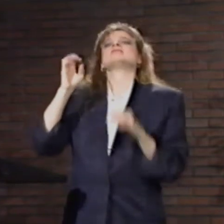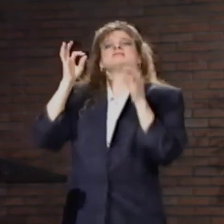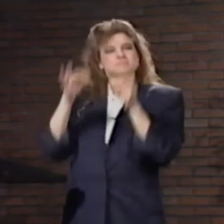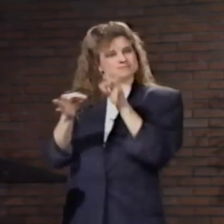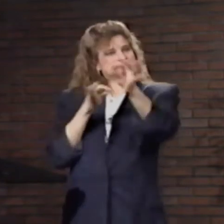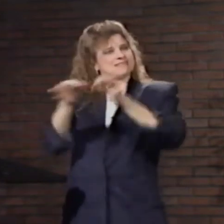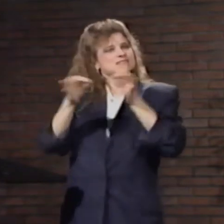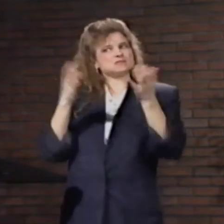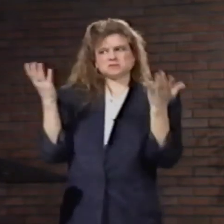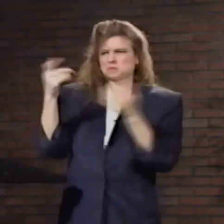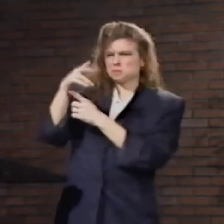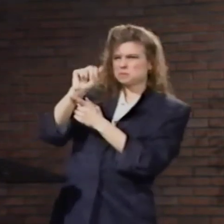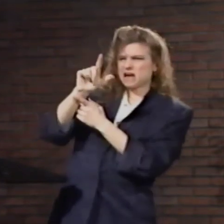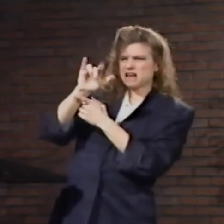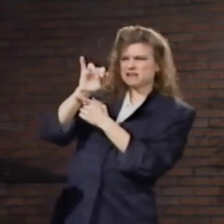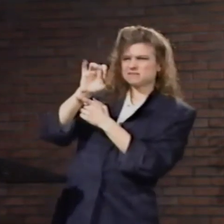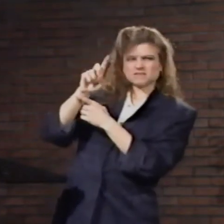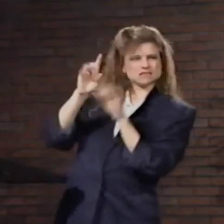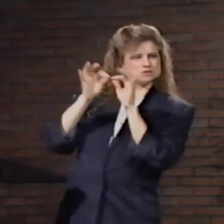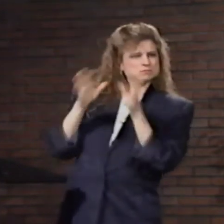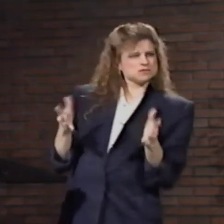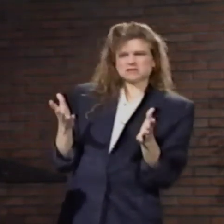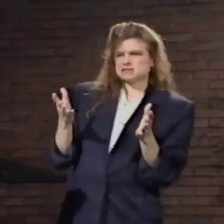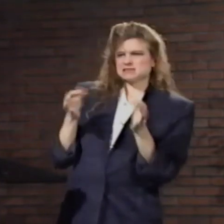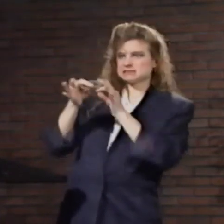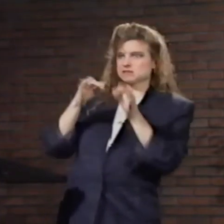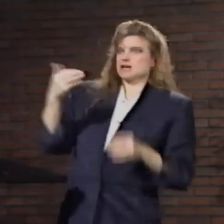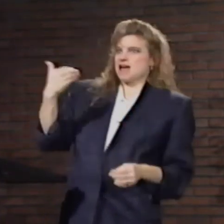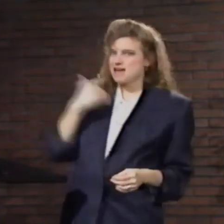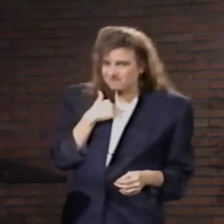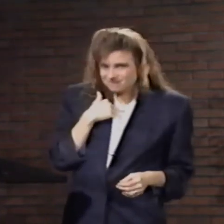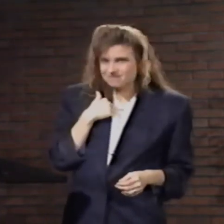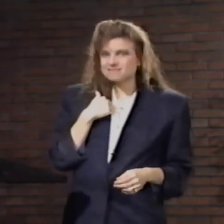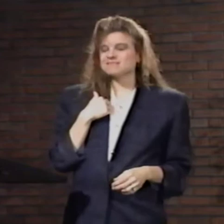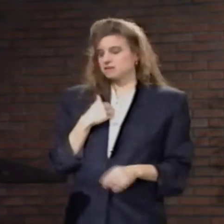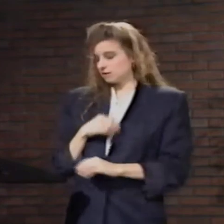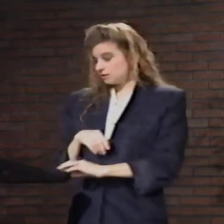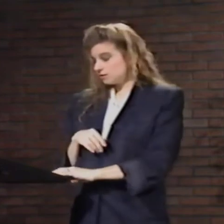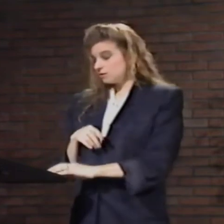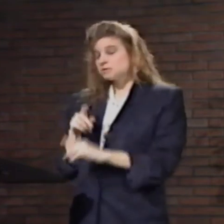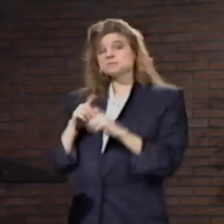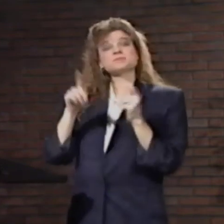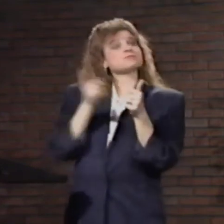The Department of Justice has a working definition of a qualified interpreter.